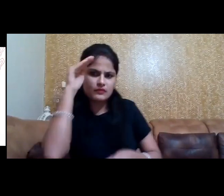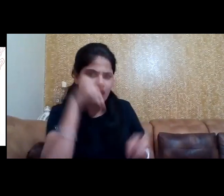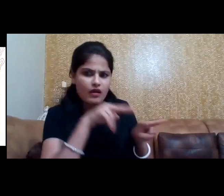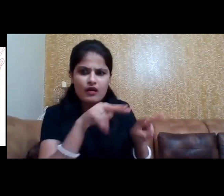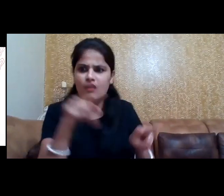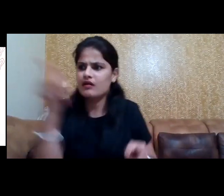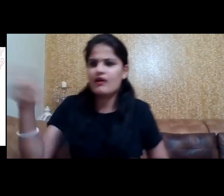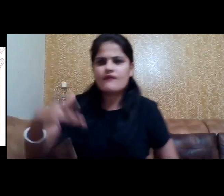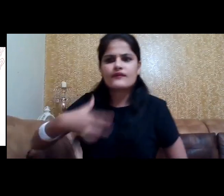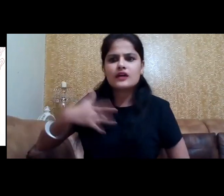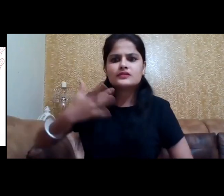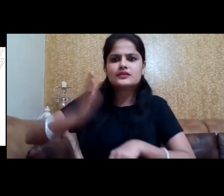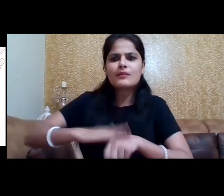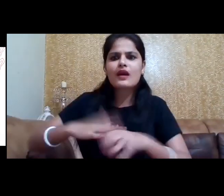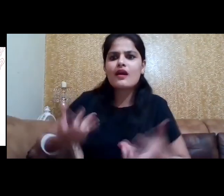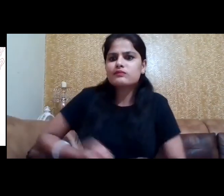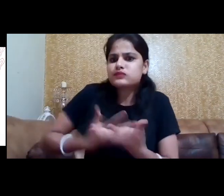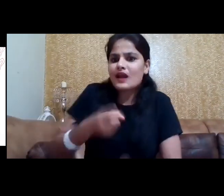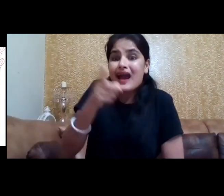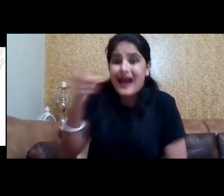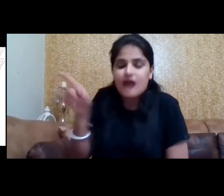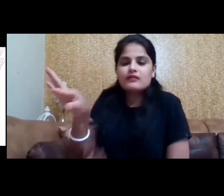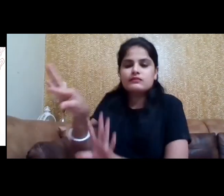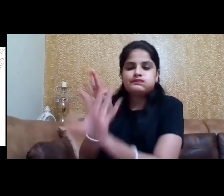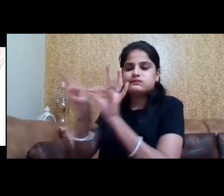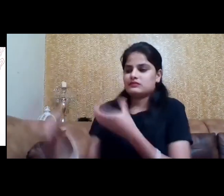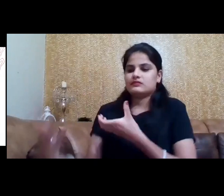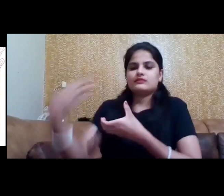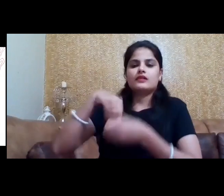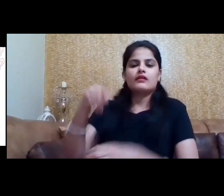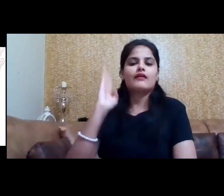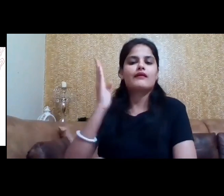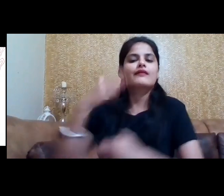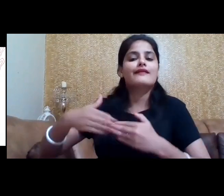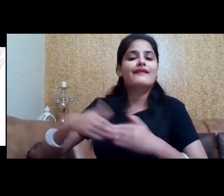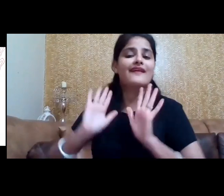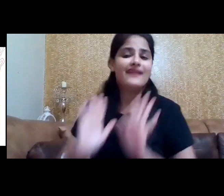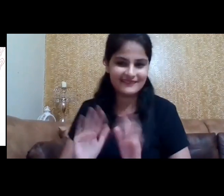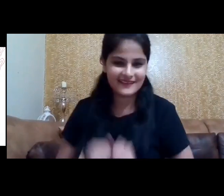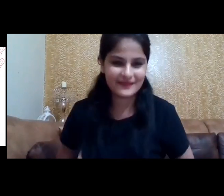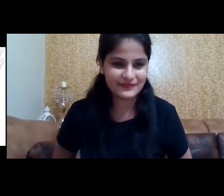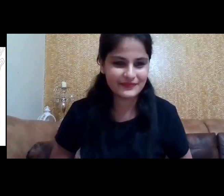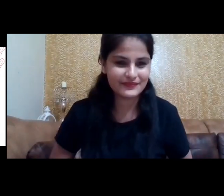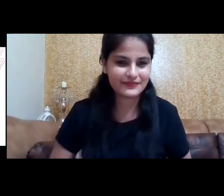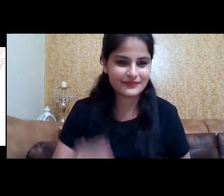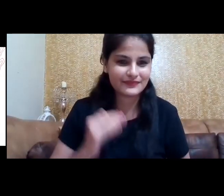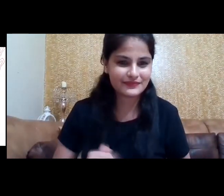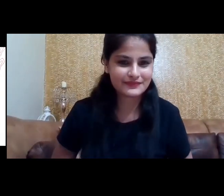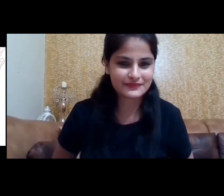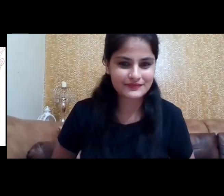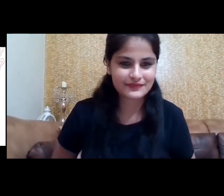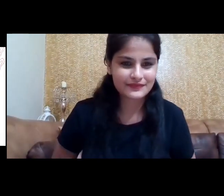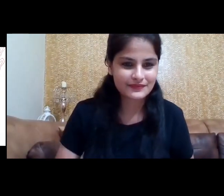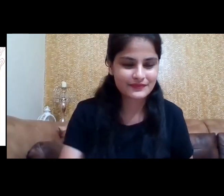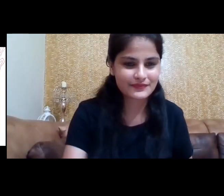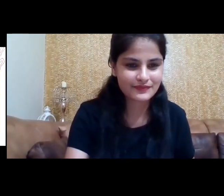Zoom events. So there's a lot of people who have attended those events. So we have selected a few of them to share their experiences, and